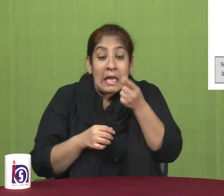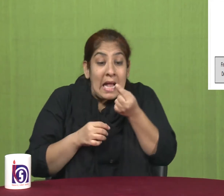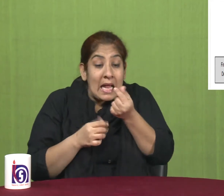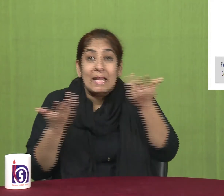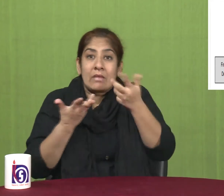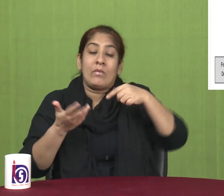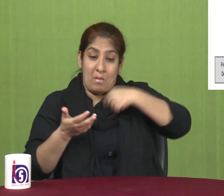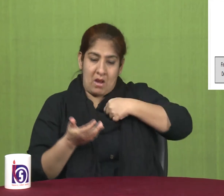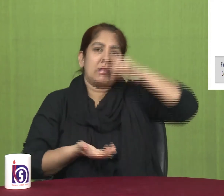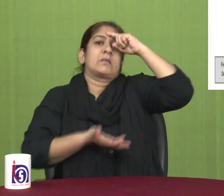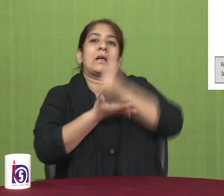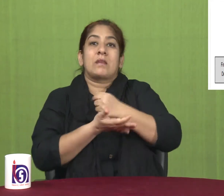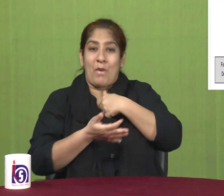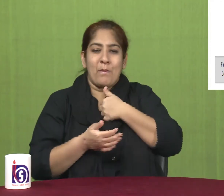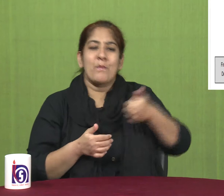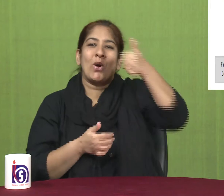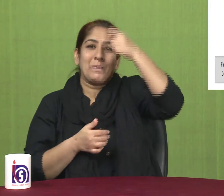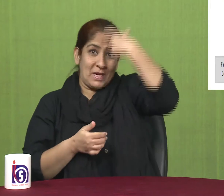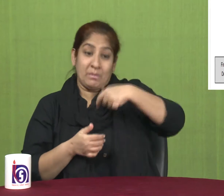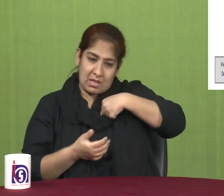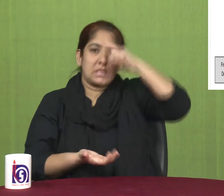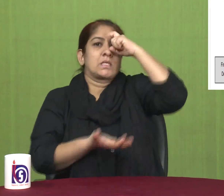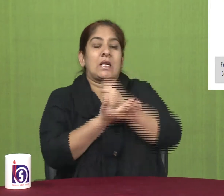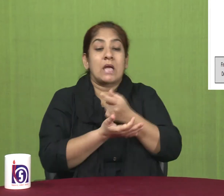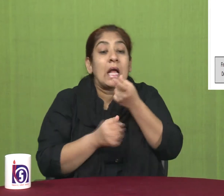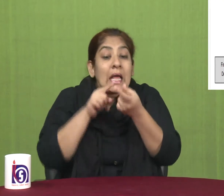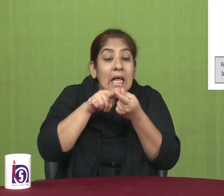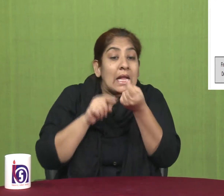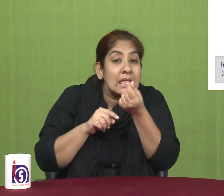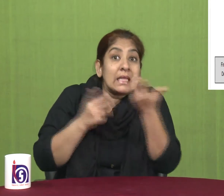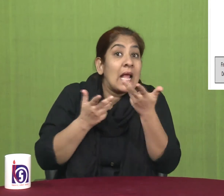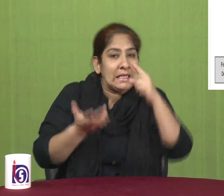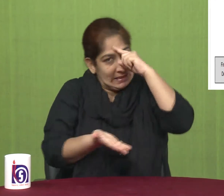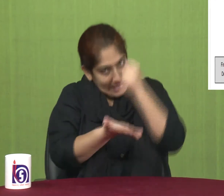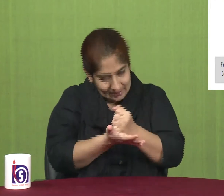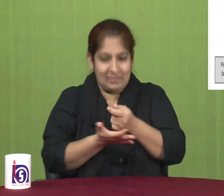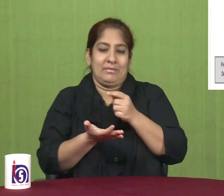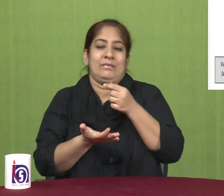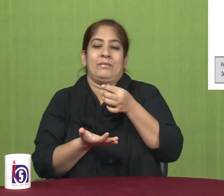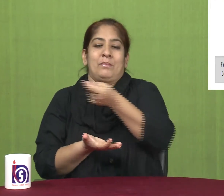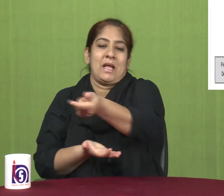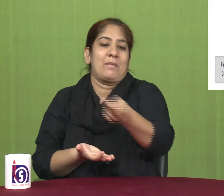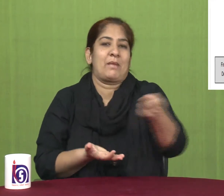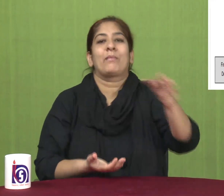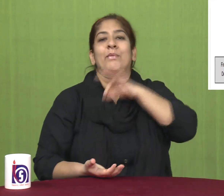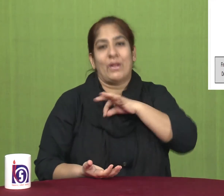and if I am the owner of the company or the enterprise and I am distributing the profit among the